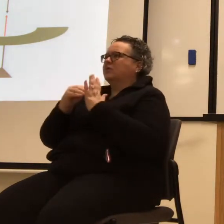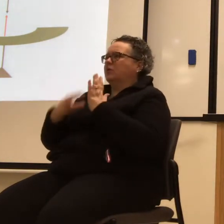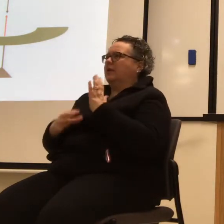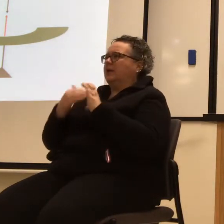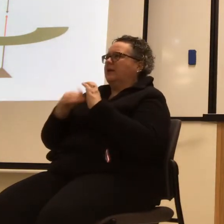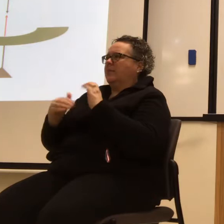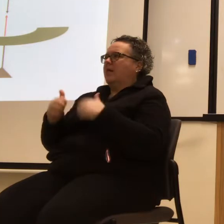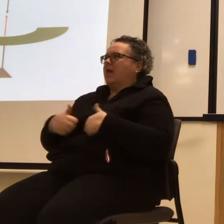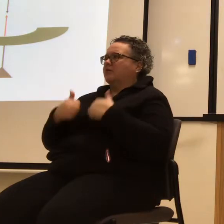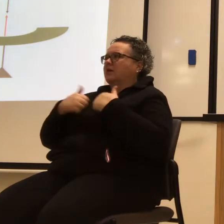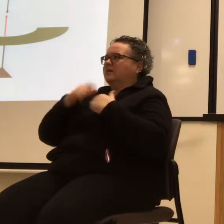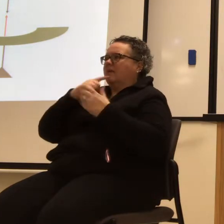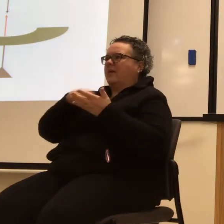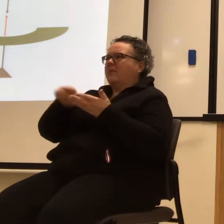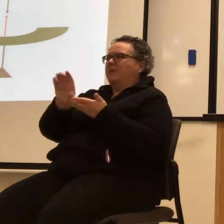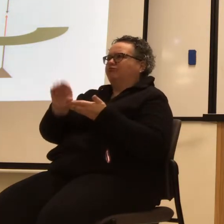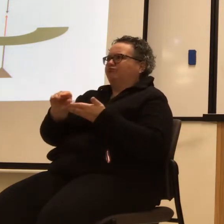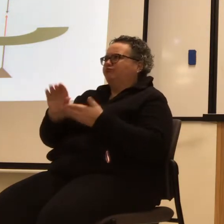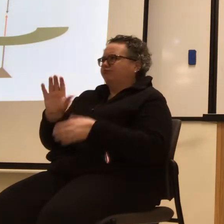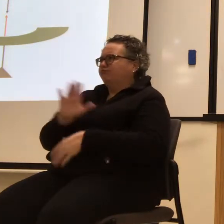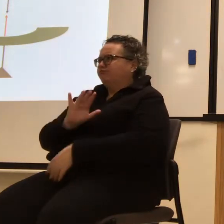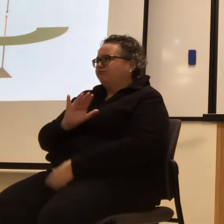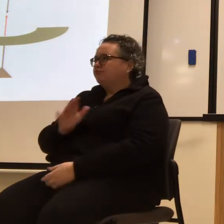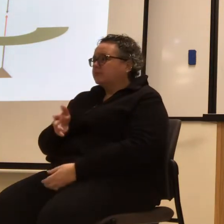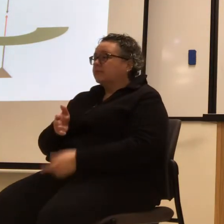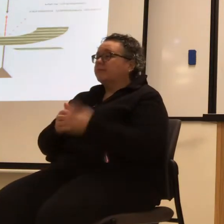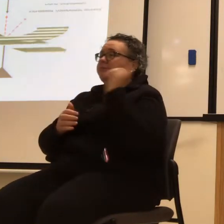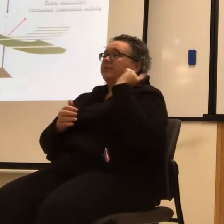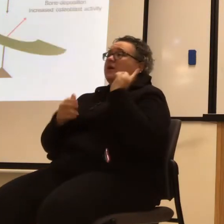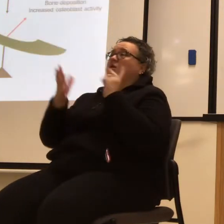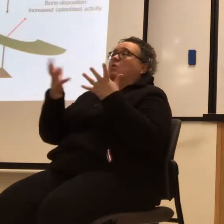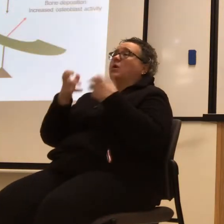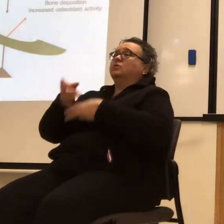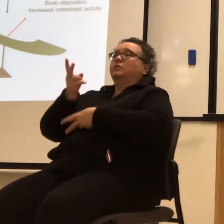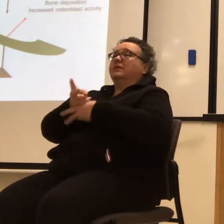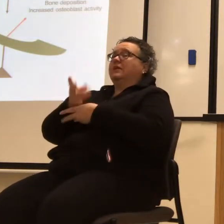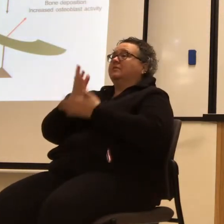You want to keep some homeostatic level.